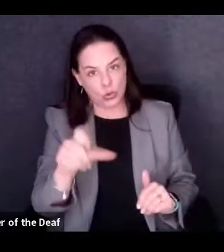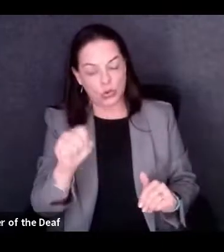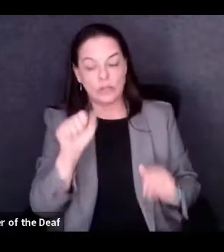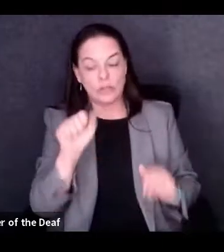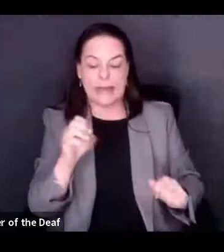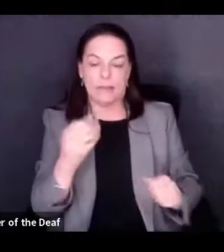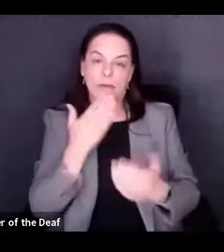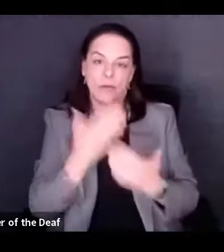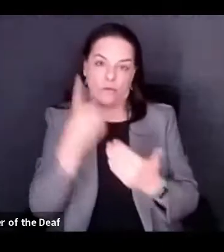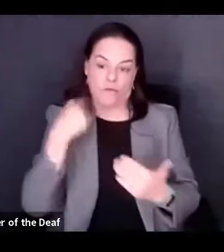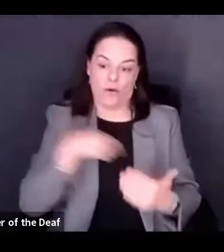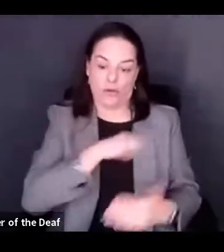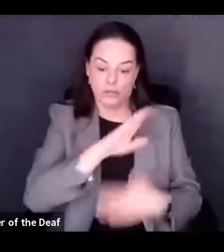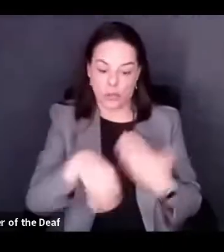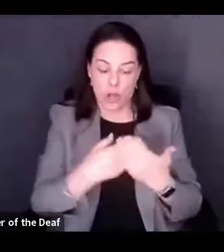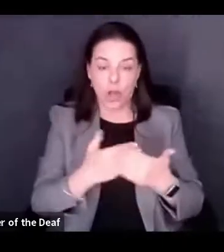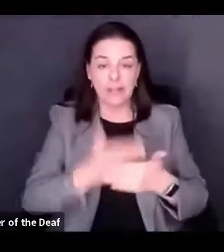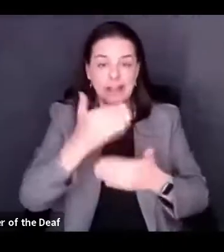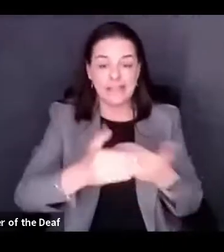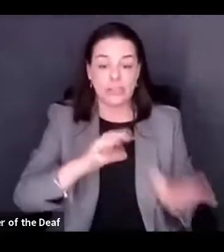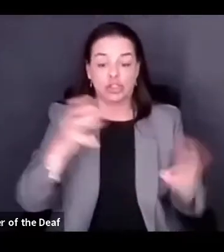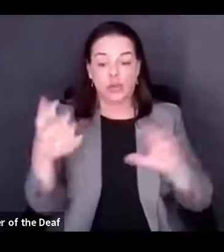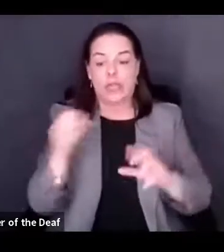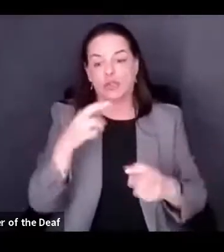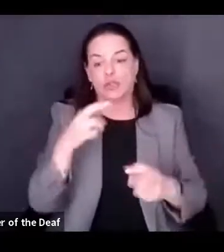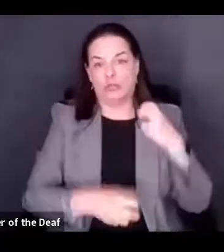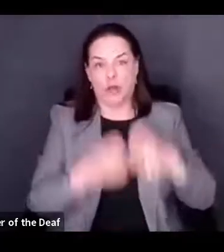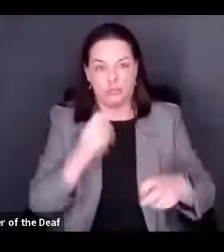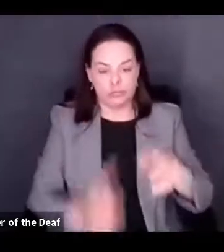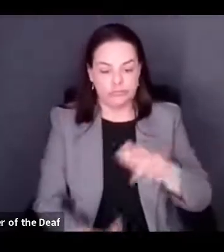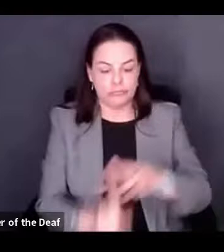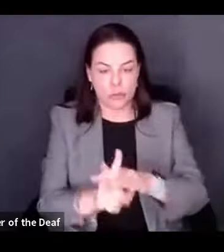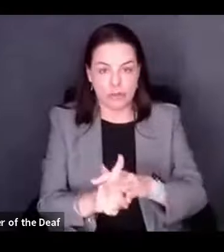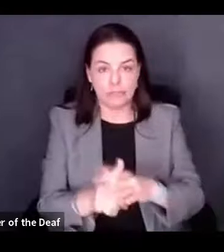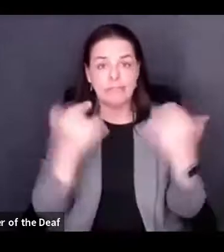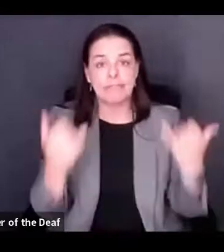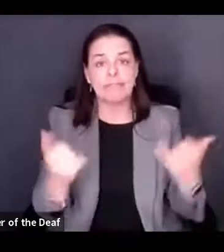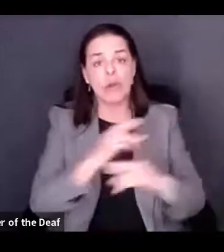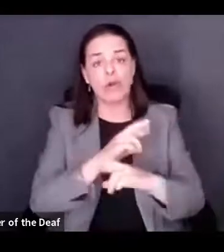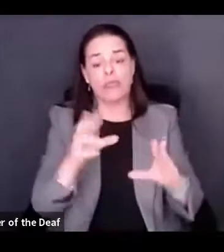next issue or crisis is before us. And now I'll open it up for questions.